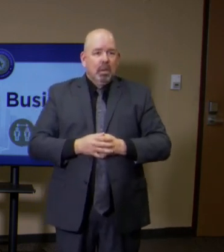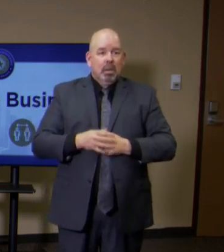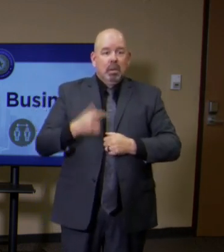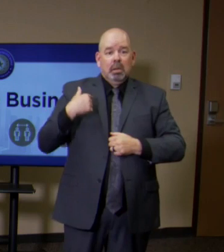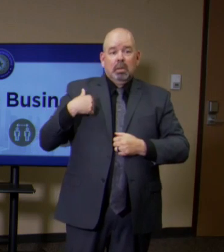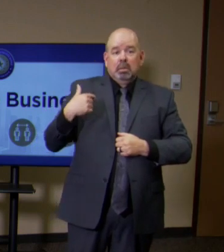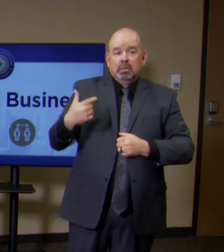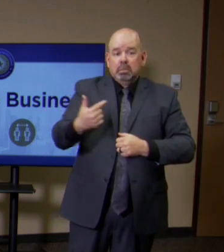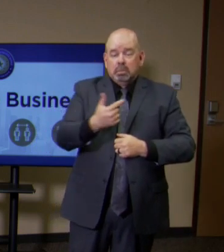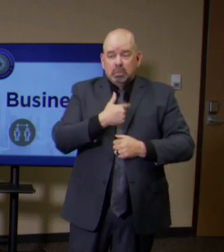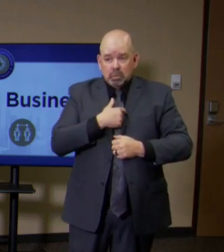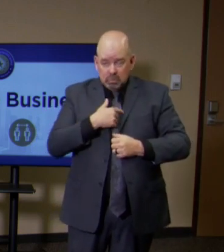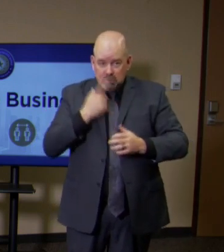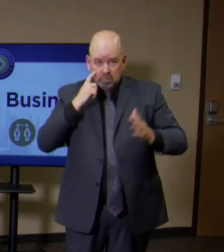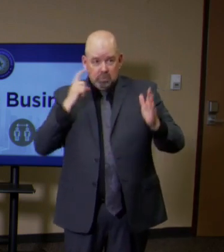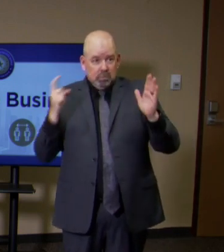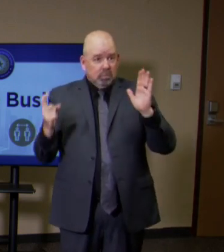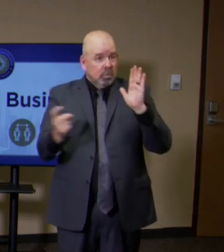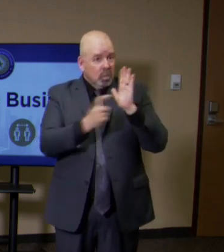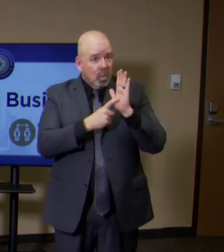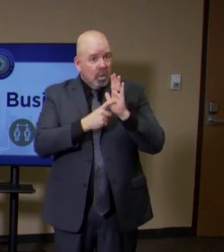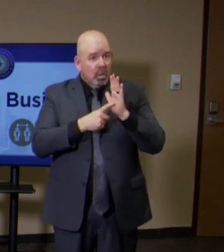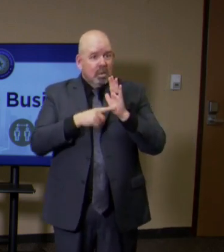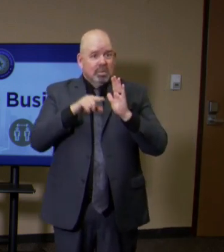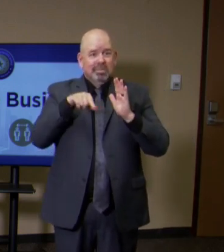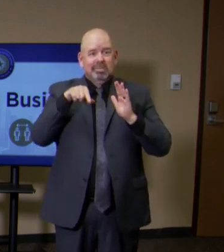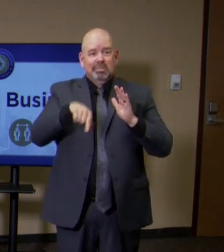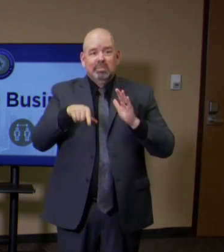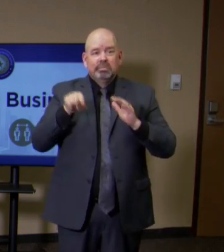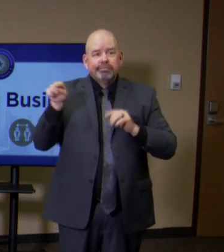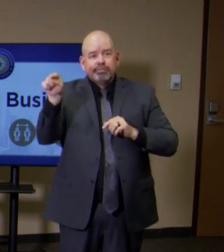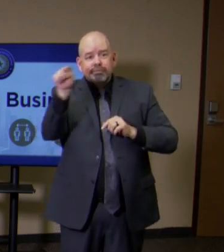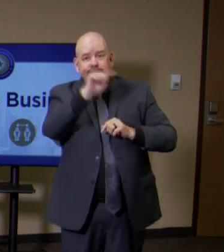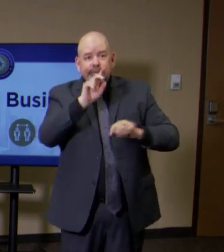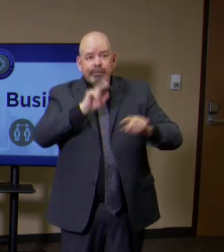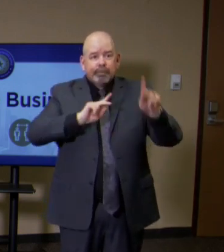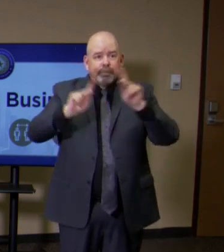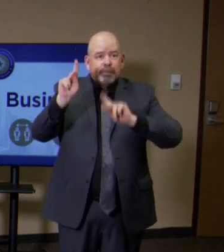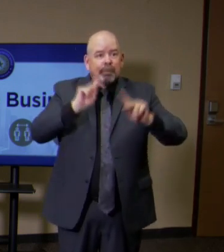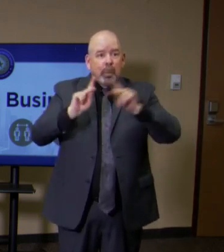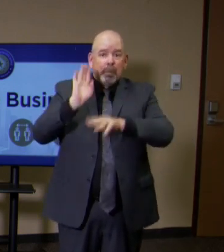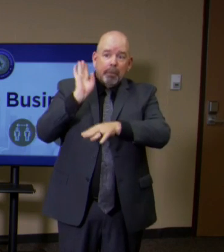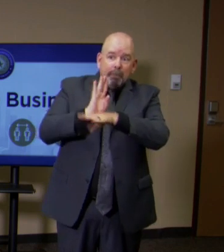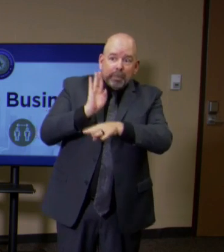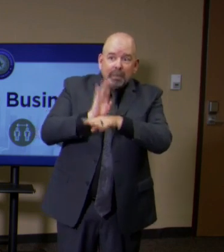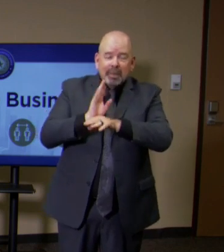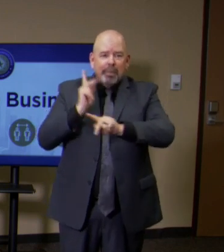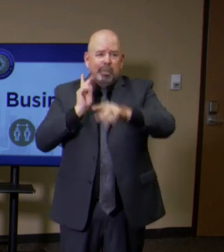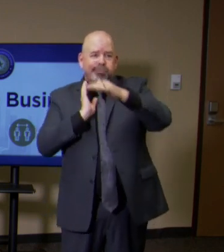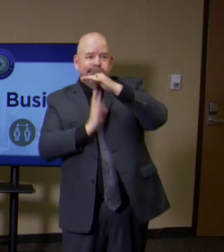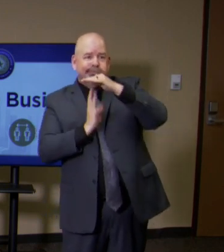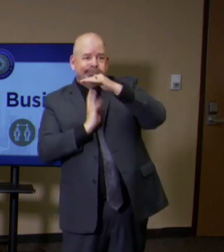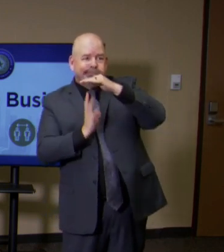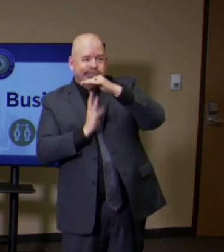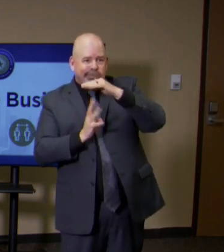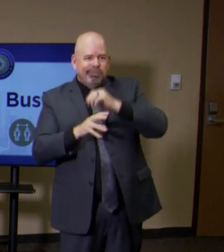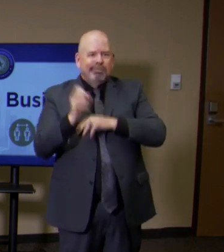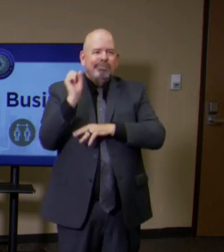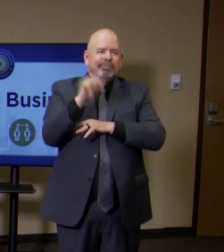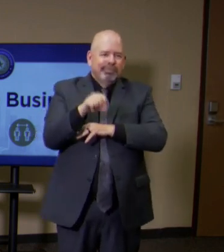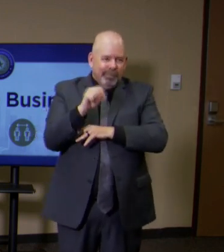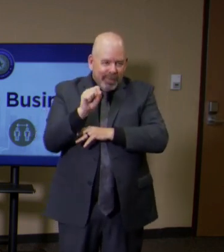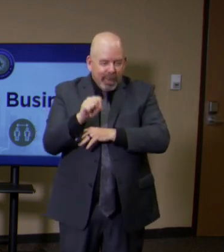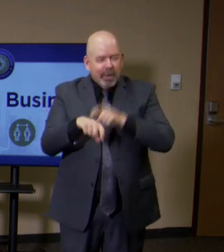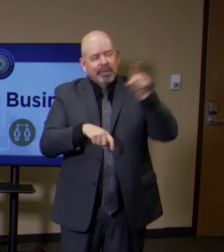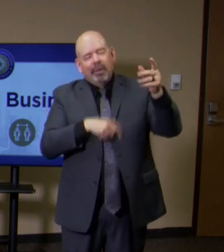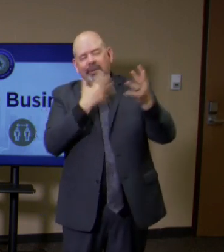customer-facing business. Now, we've had outbreaks in jails and of course, meat packing plants and nursing homes.